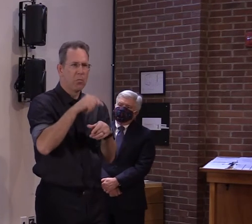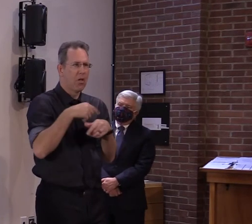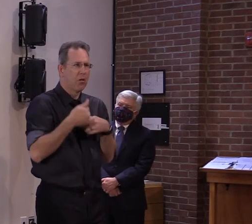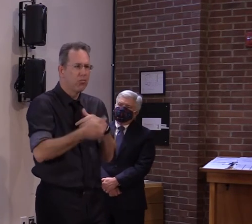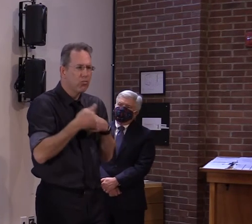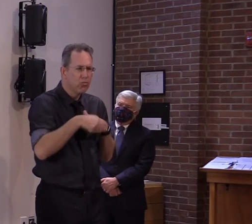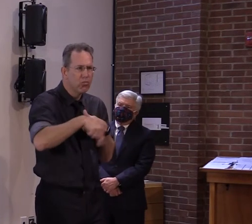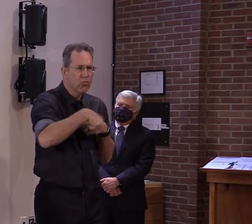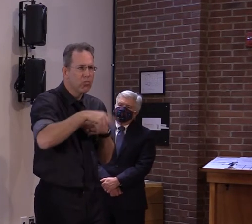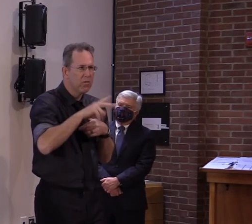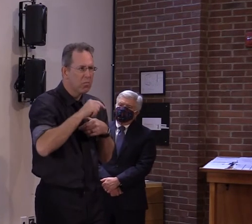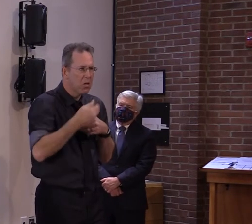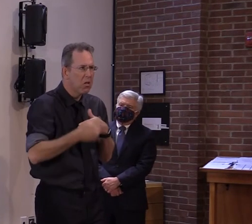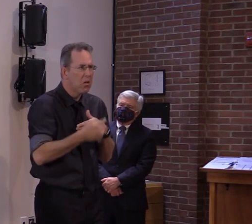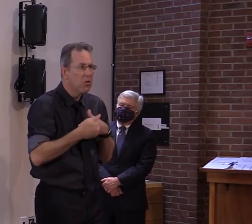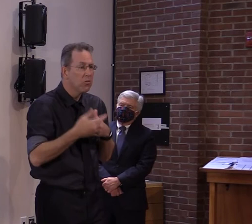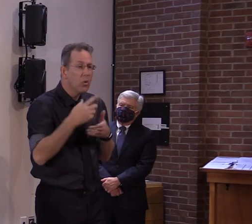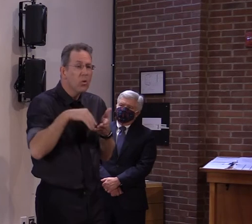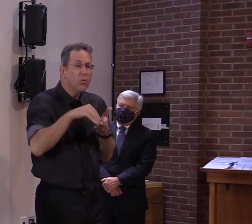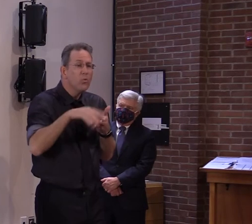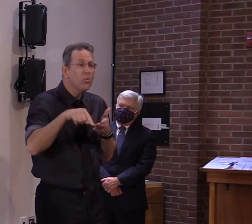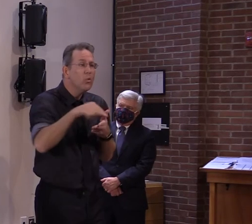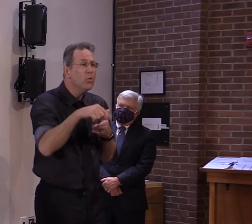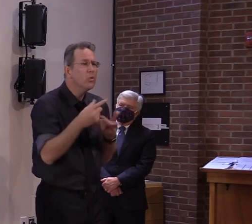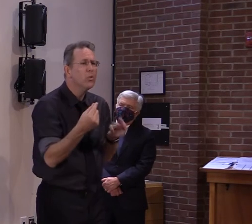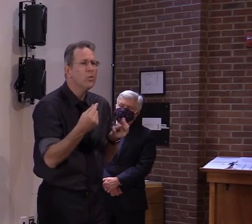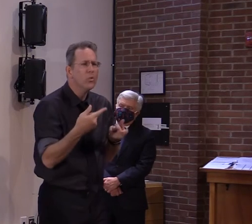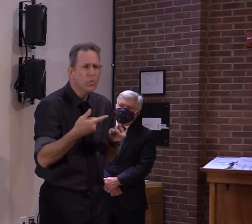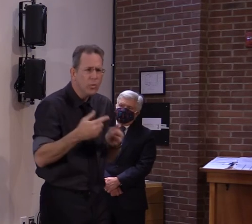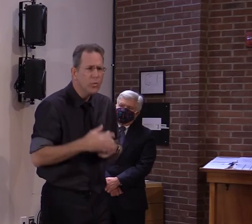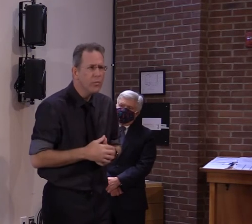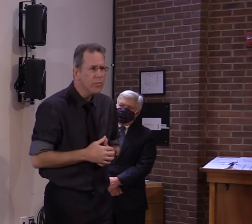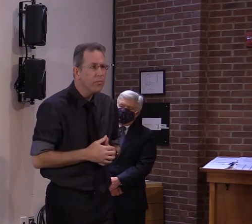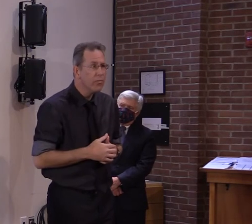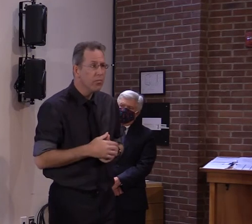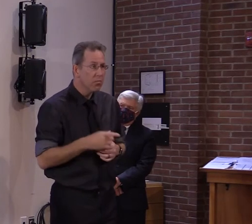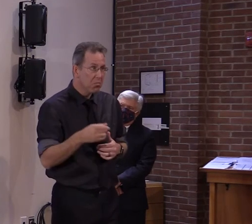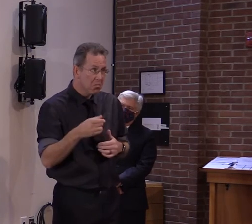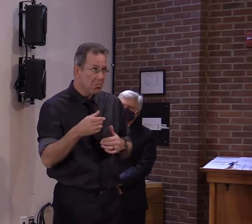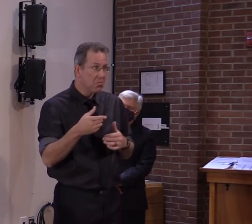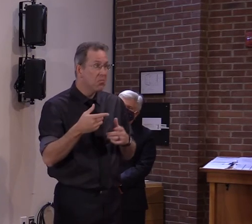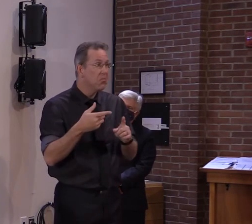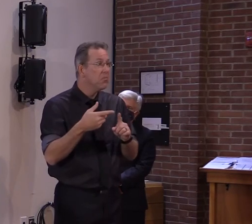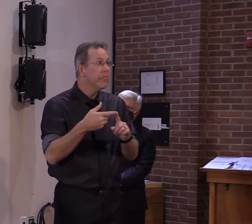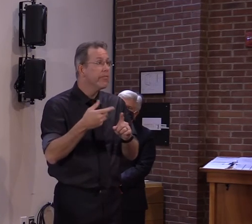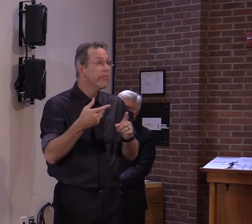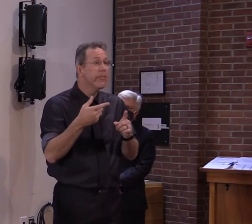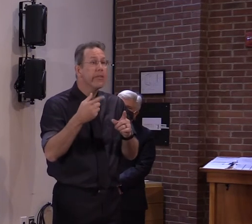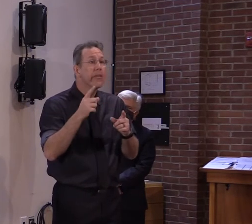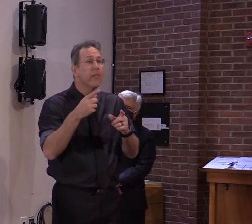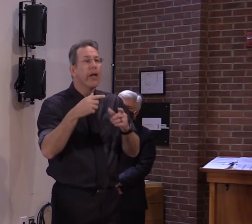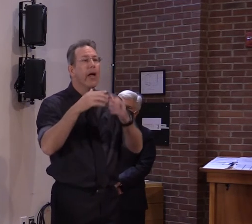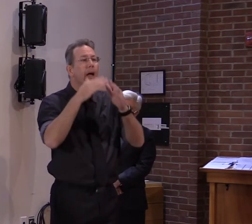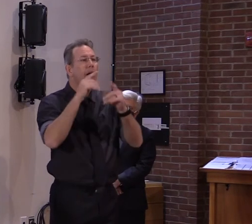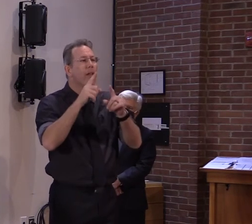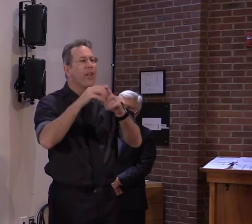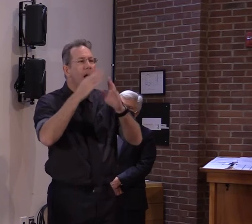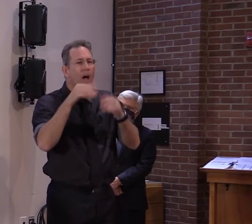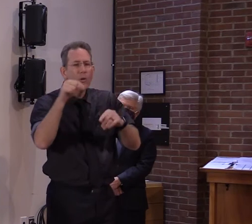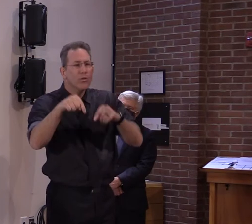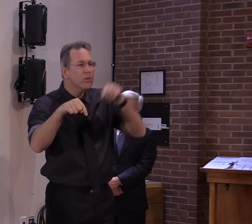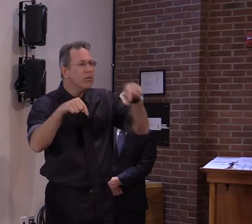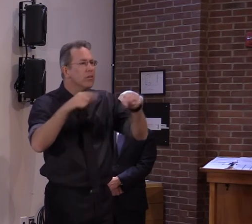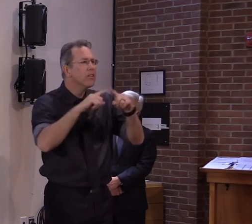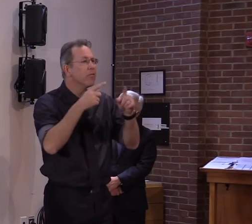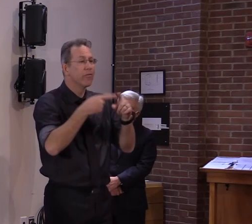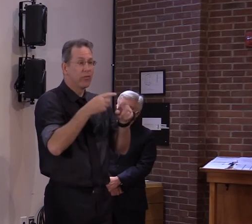Vermont, are they gonna be considered to be from different households, and are they gonna be asked to quarantine? Yes, that's part of our specific